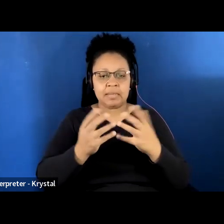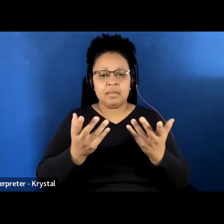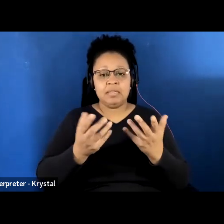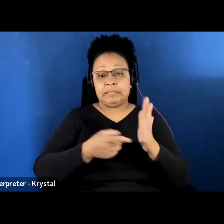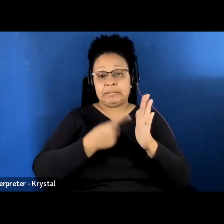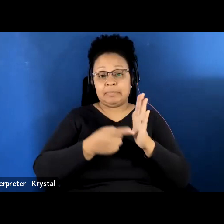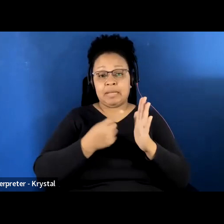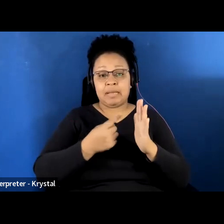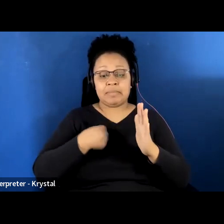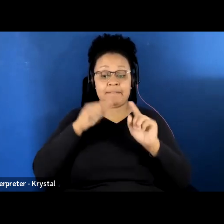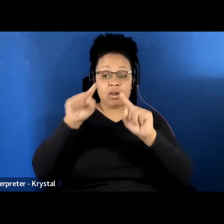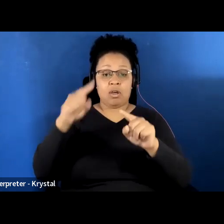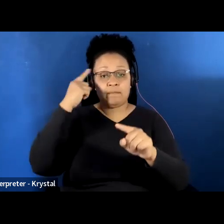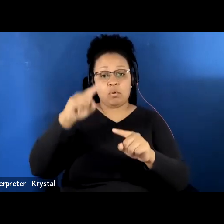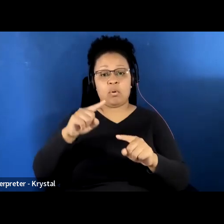a crisis,